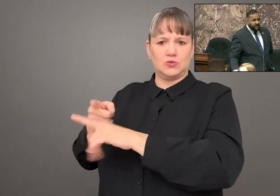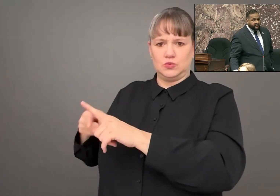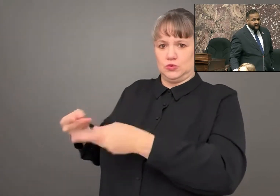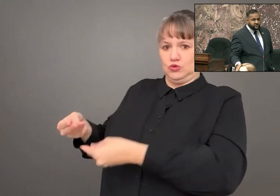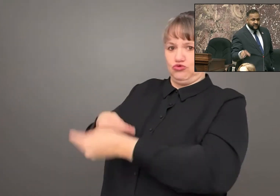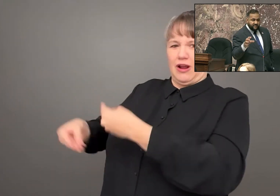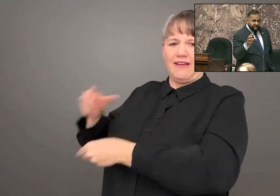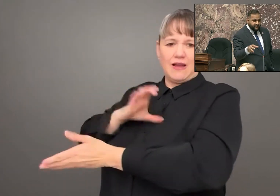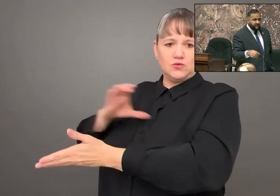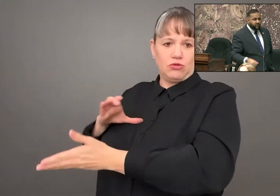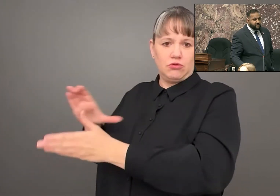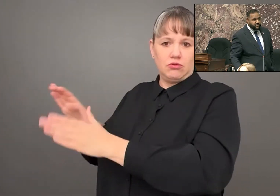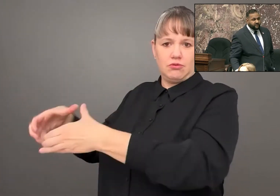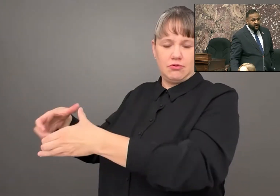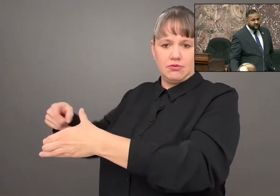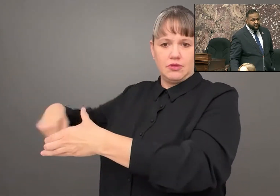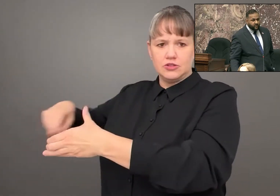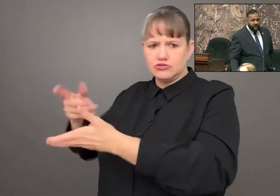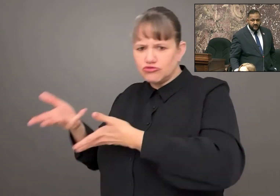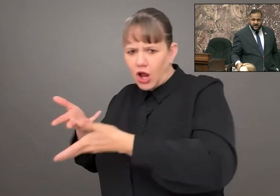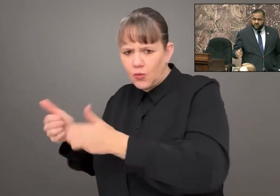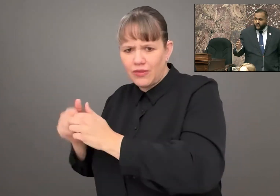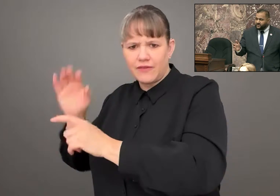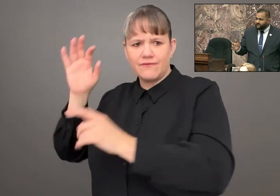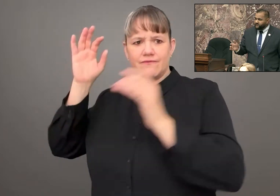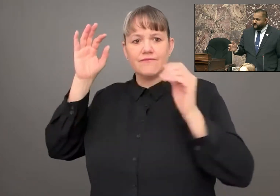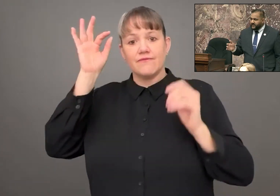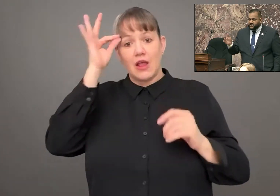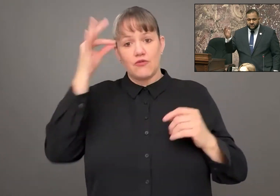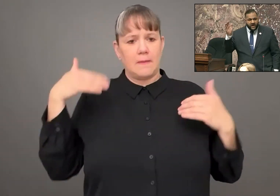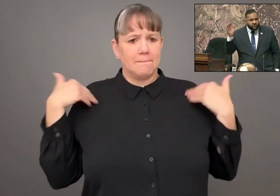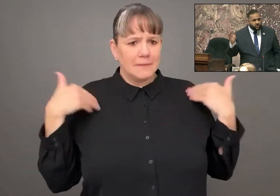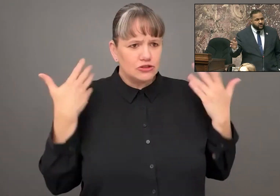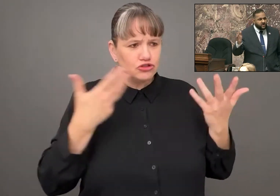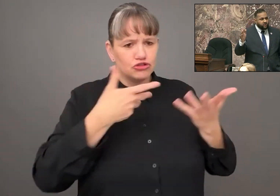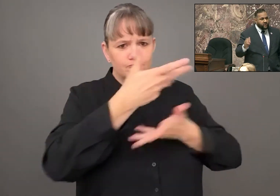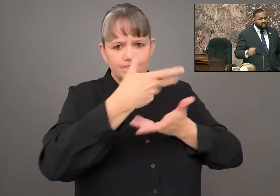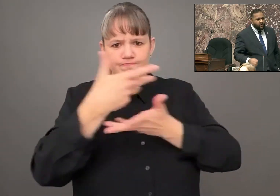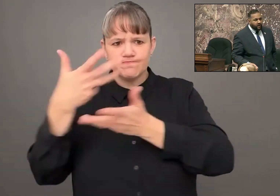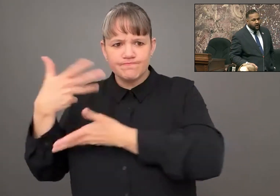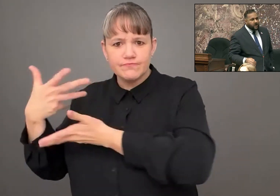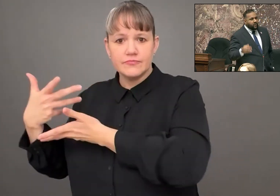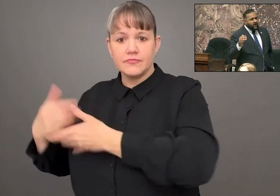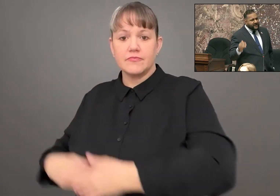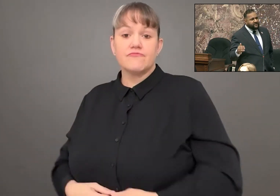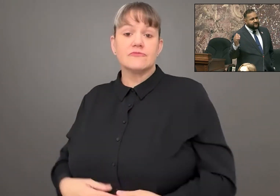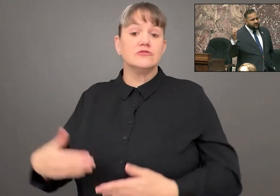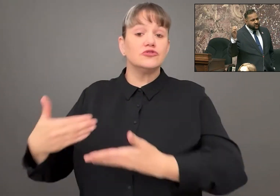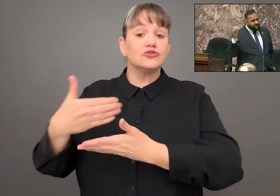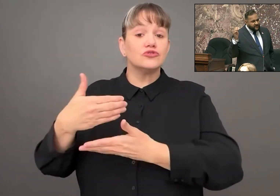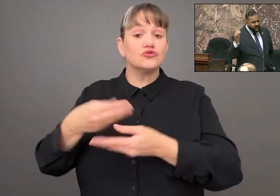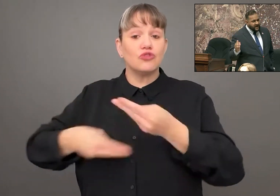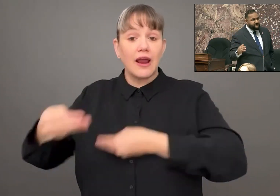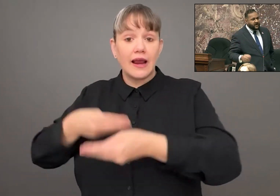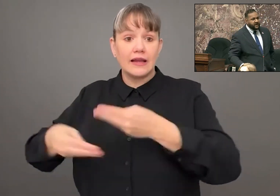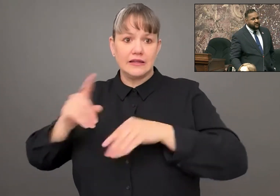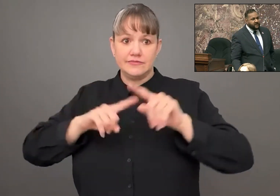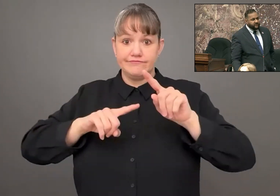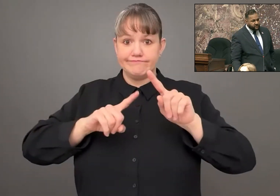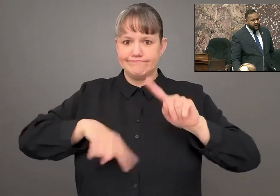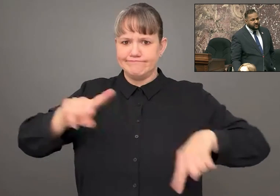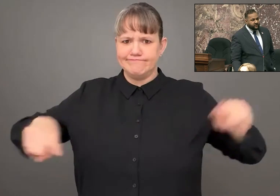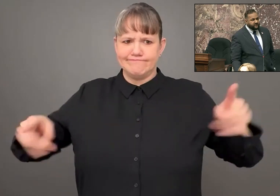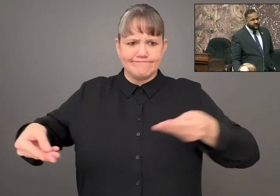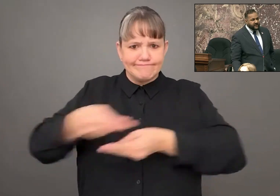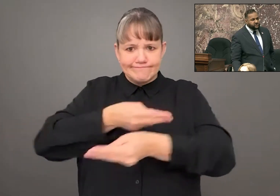in conversation with him, and something the Premier has raised as well. Trade diversification, I couldn't agree more. Why did the federal government cut funding